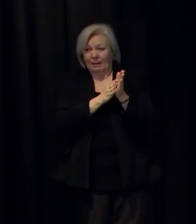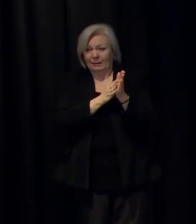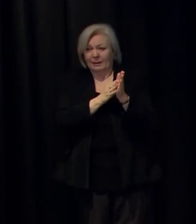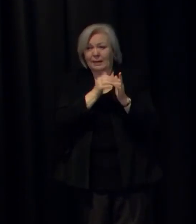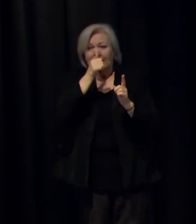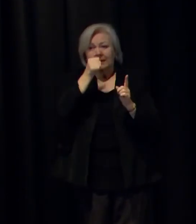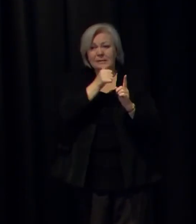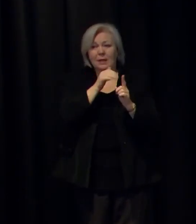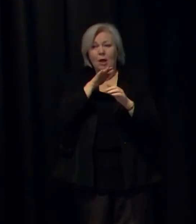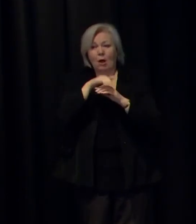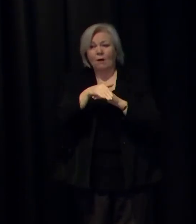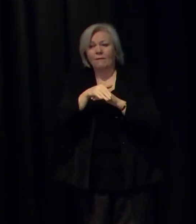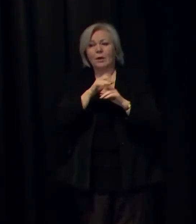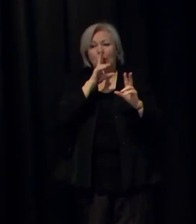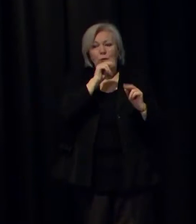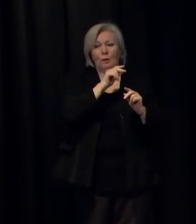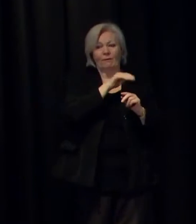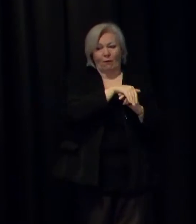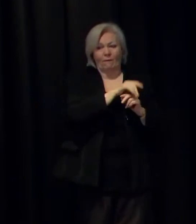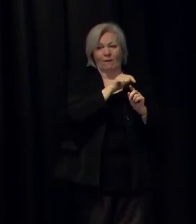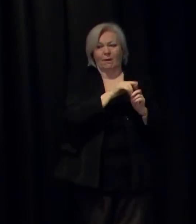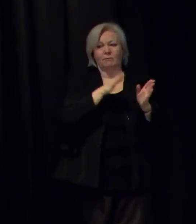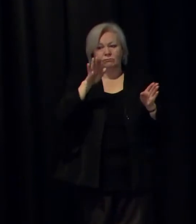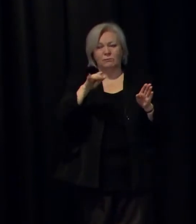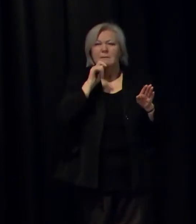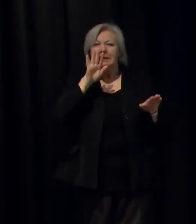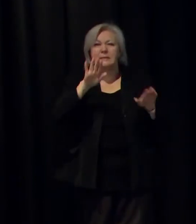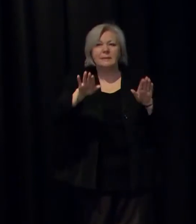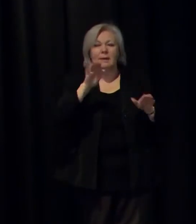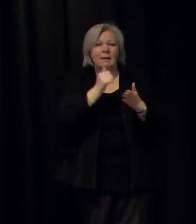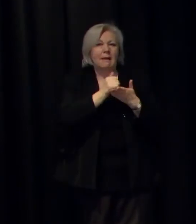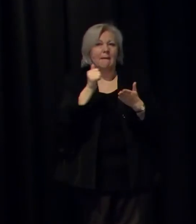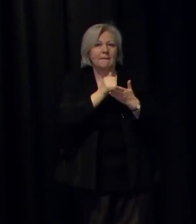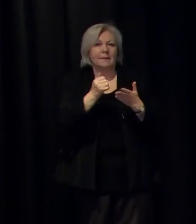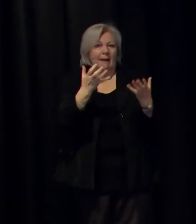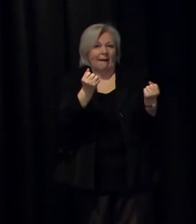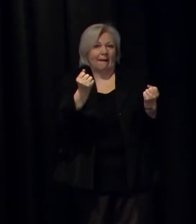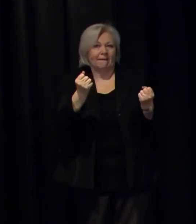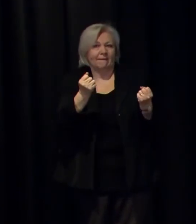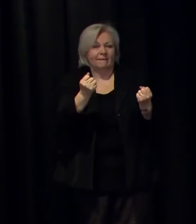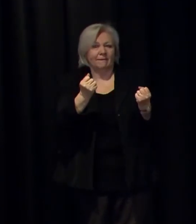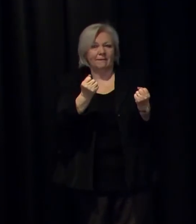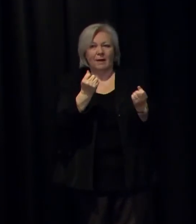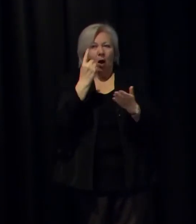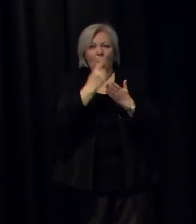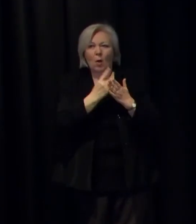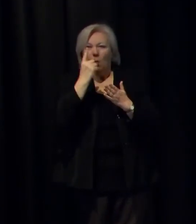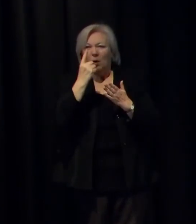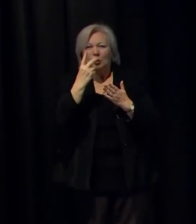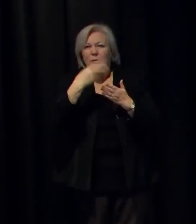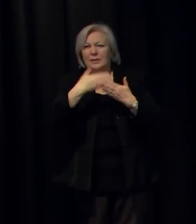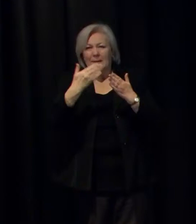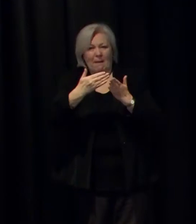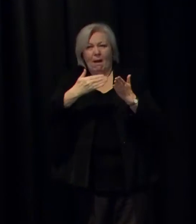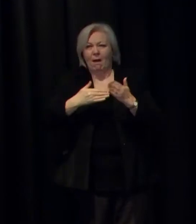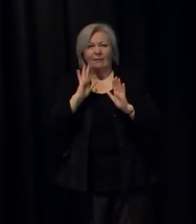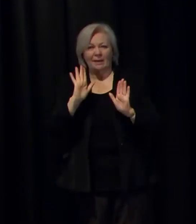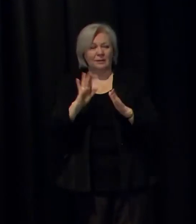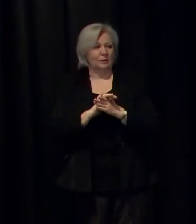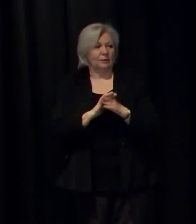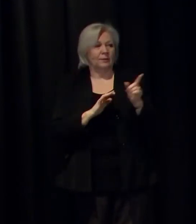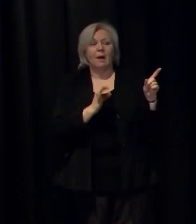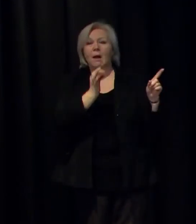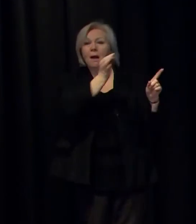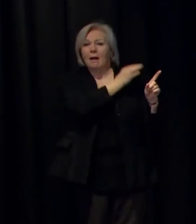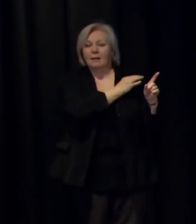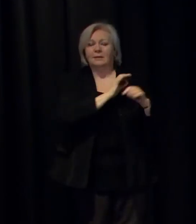We may consider that having been achieved, because it's only a day or so later. So just to confirm then, if we get to 80%